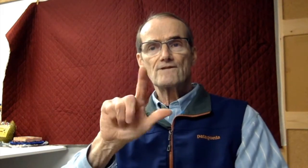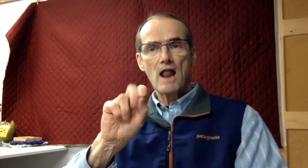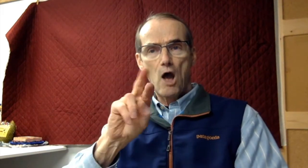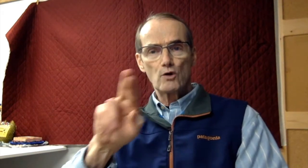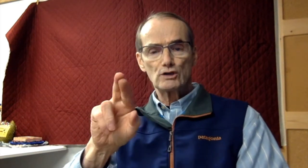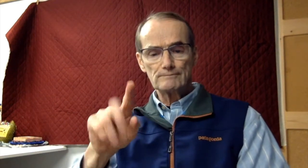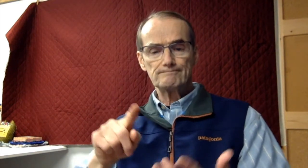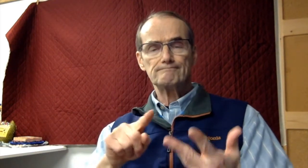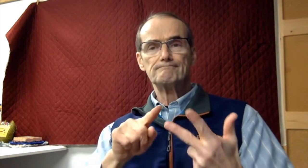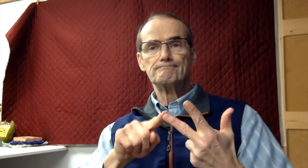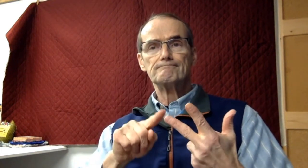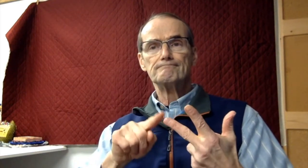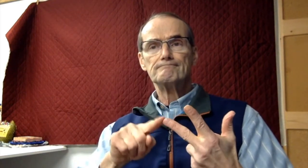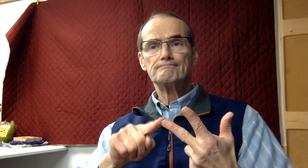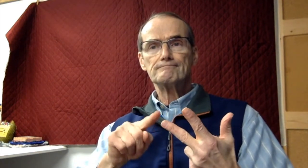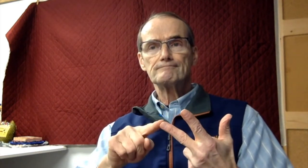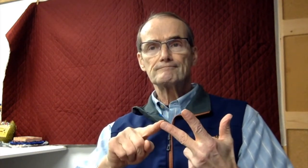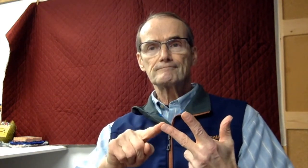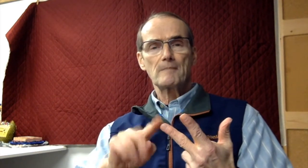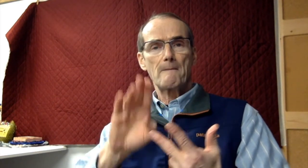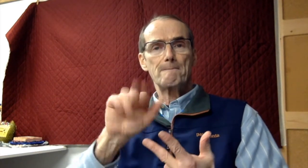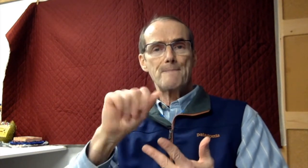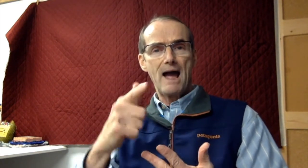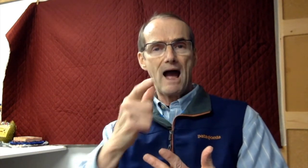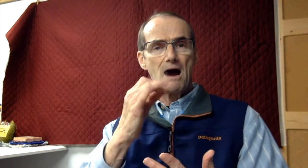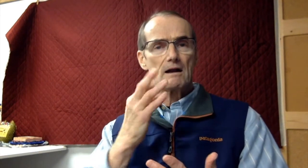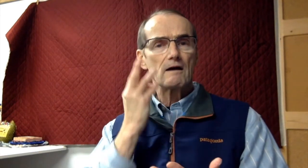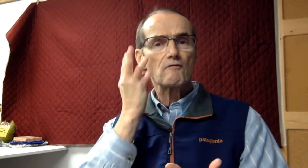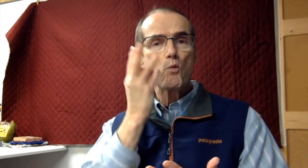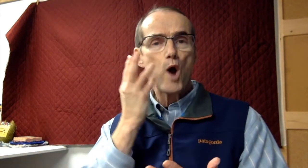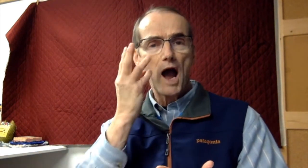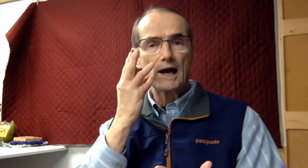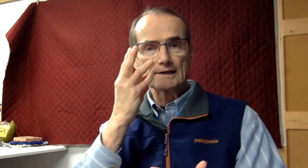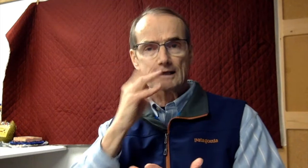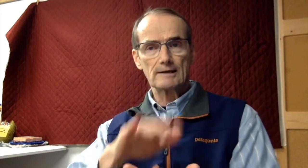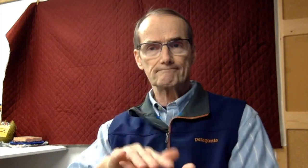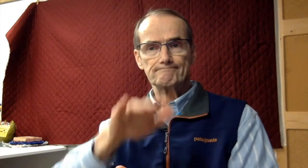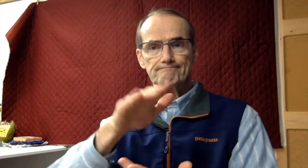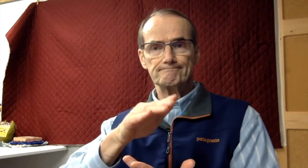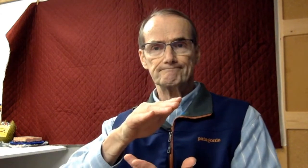an ephah of flour, and a skin of wine,